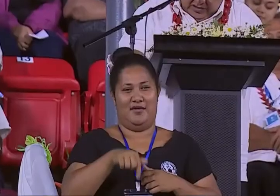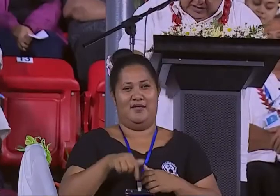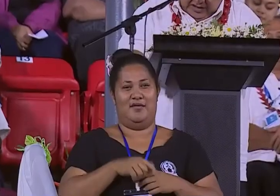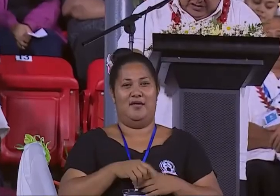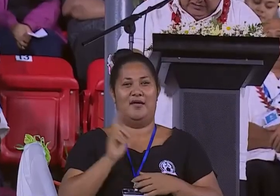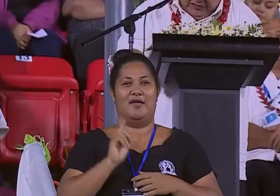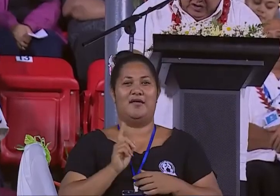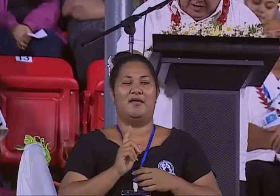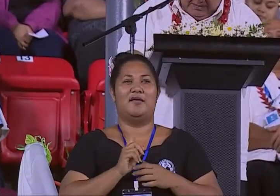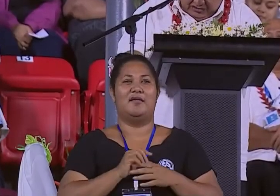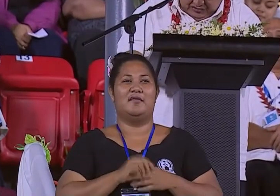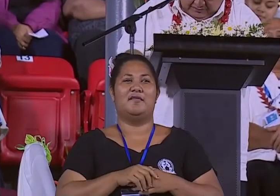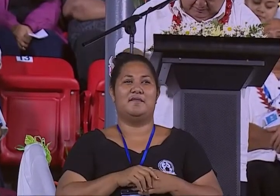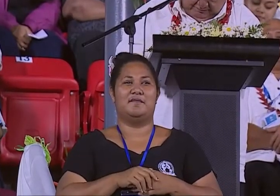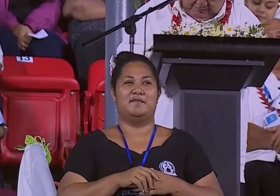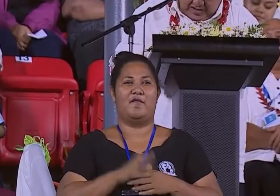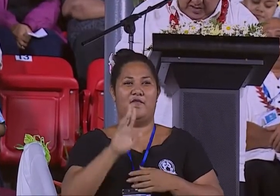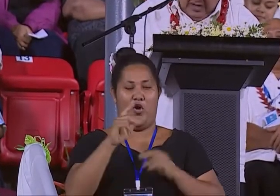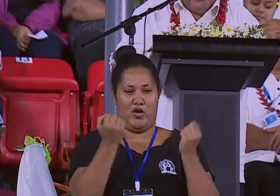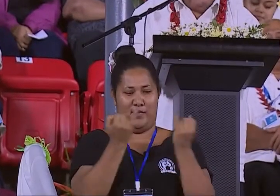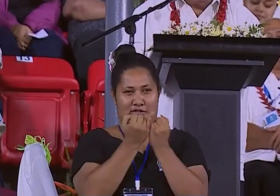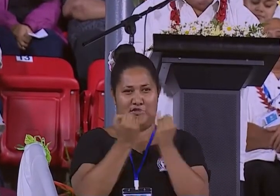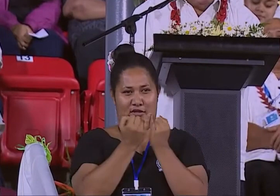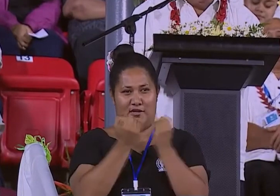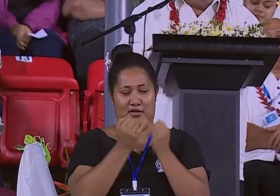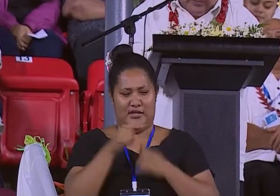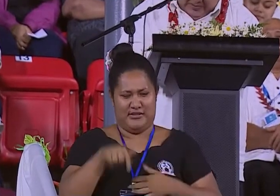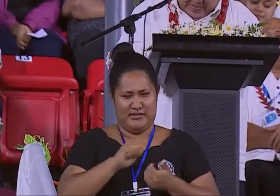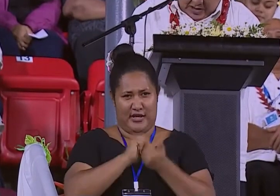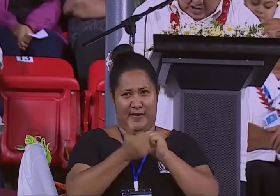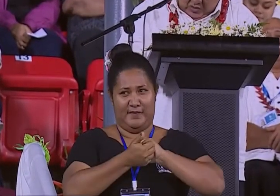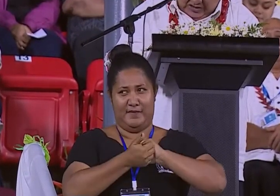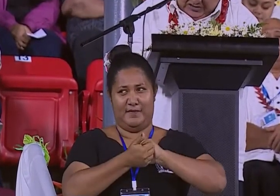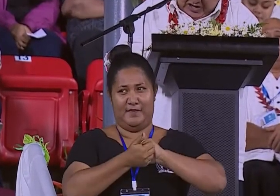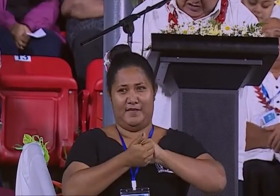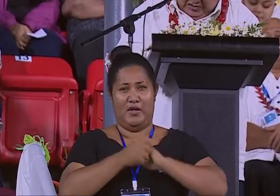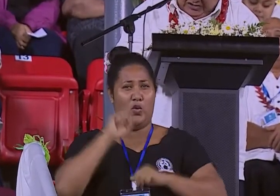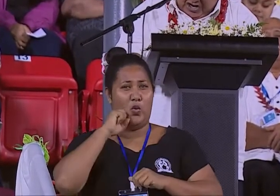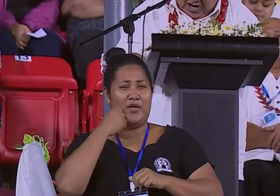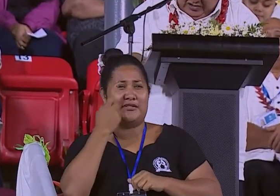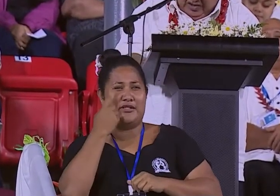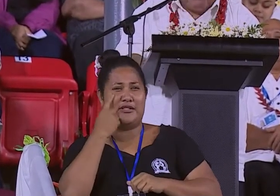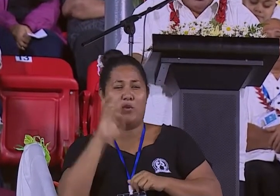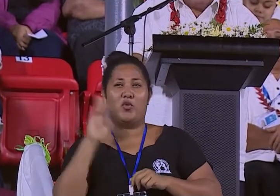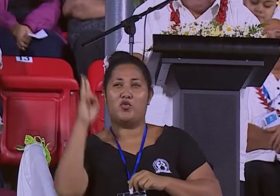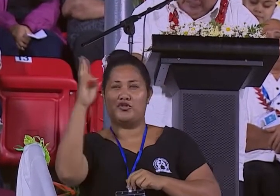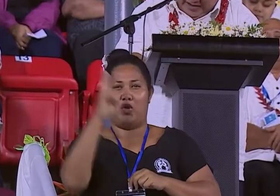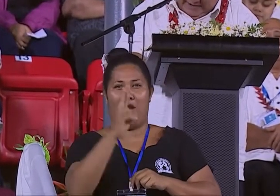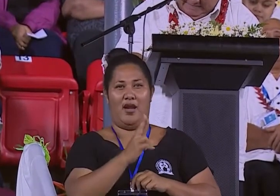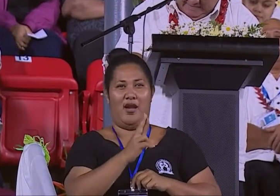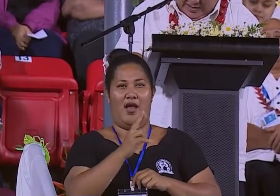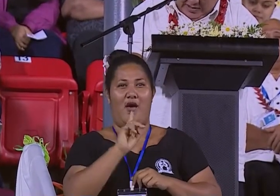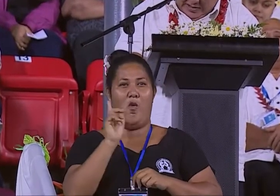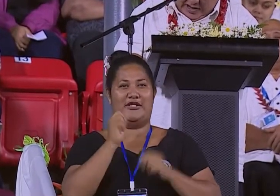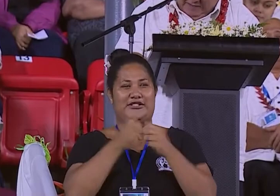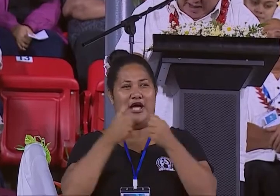here in readiness for competition. These games will see the return